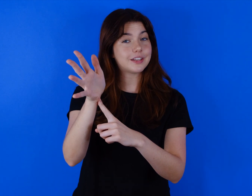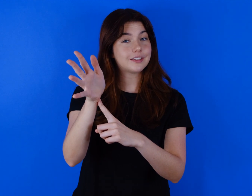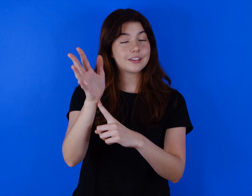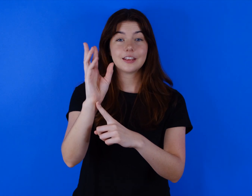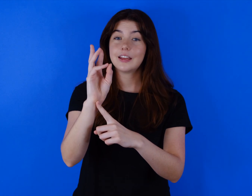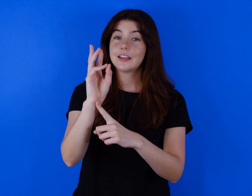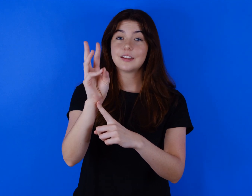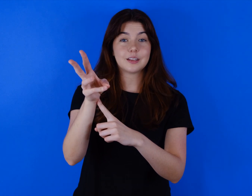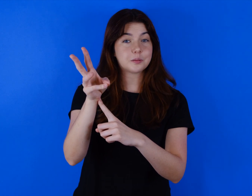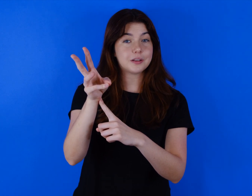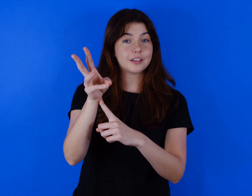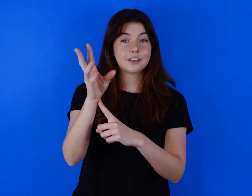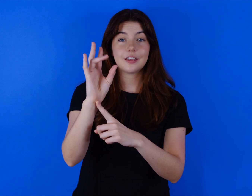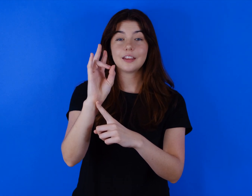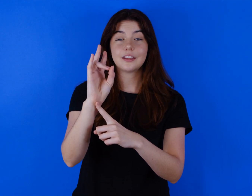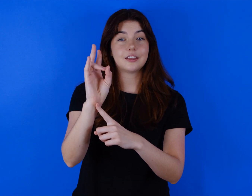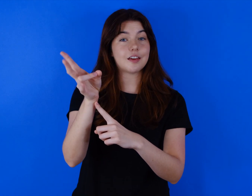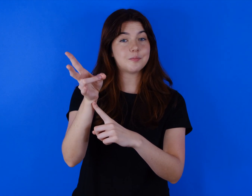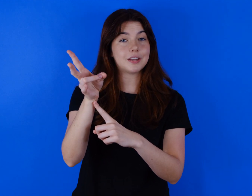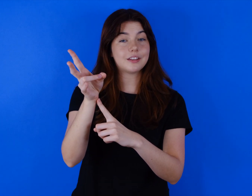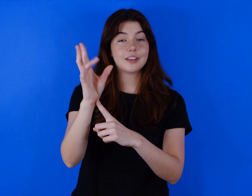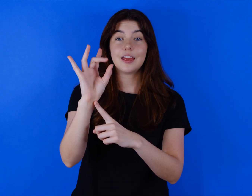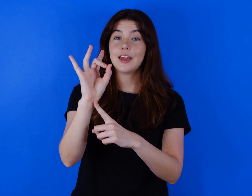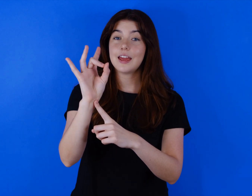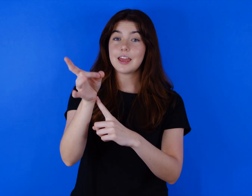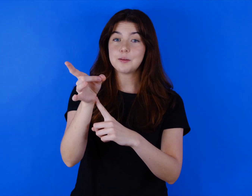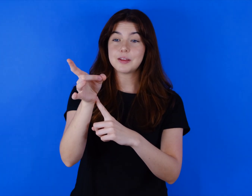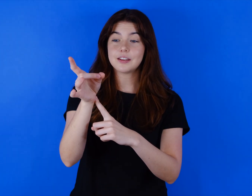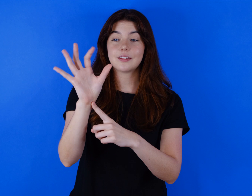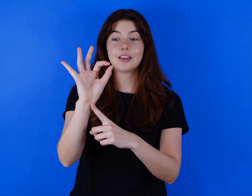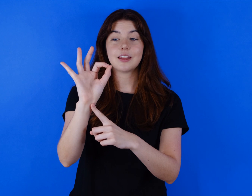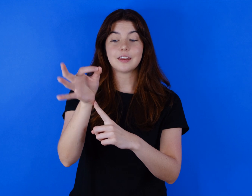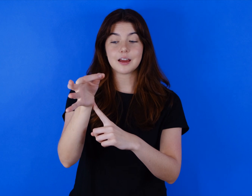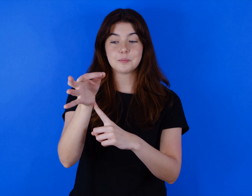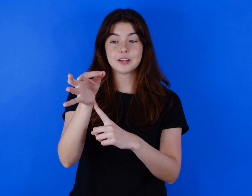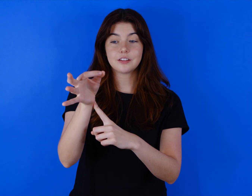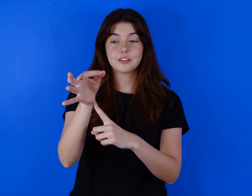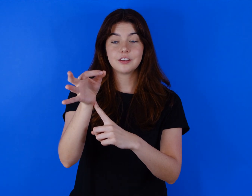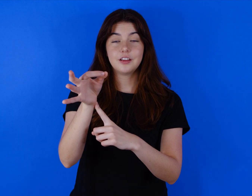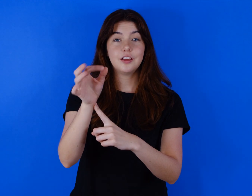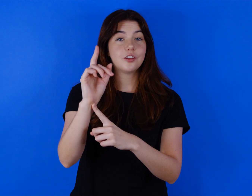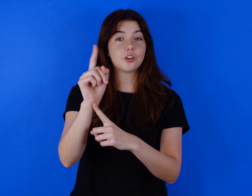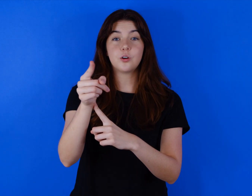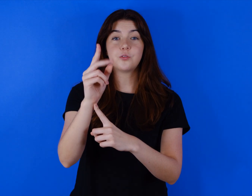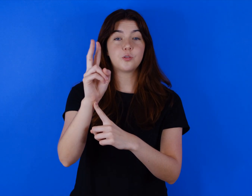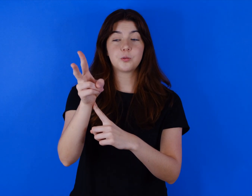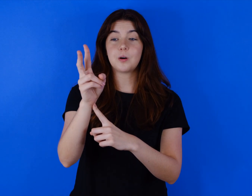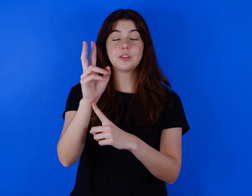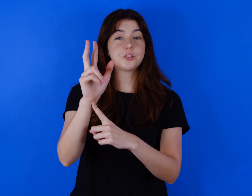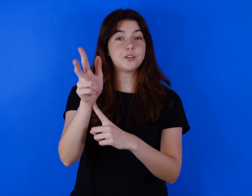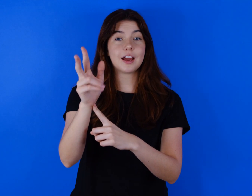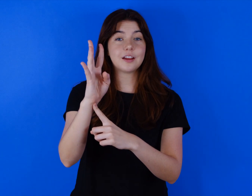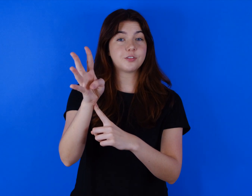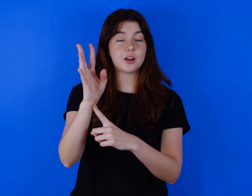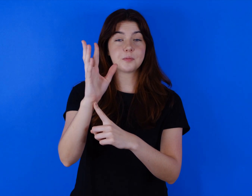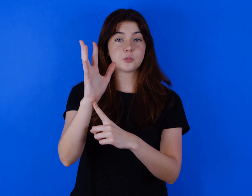minutes, 6 minutes, 7 minutes, 8 minutes, 9 minutes. So for 1 through 9, for numbers 1